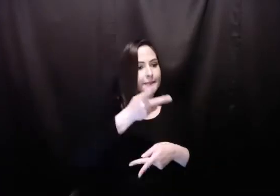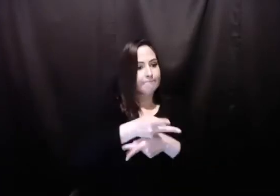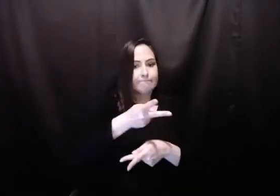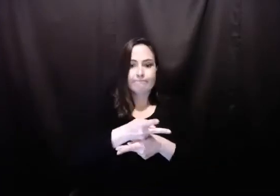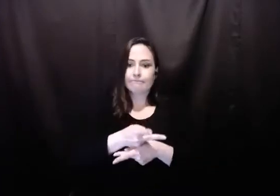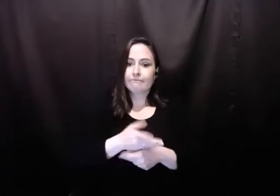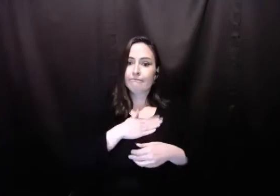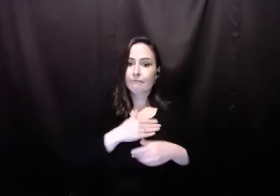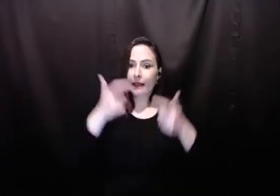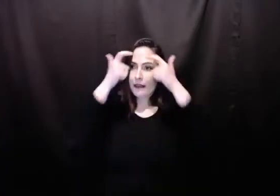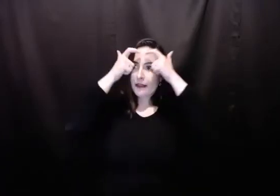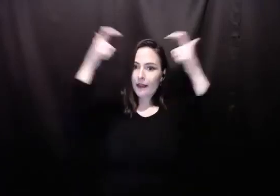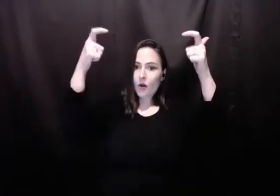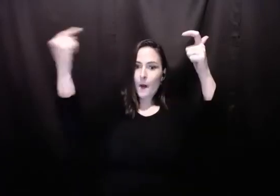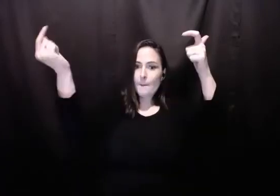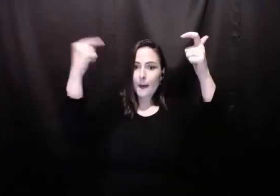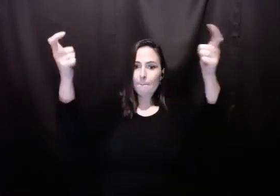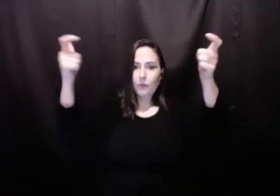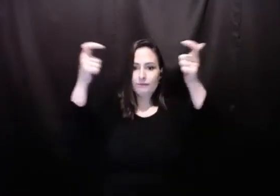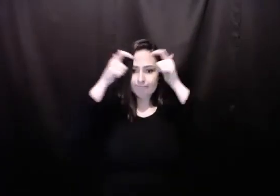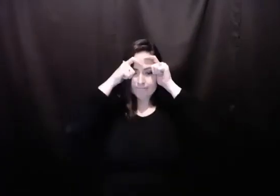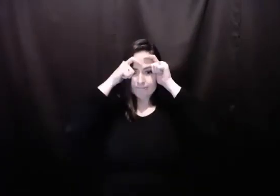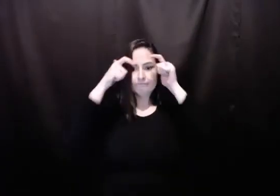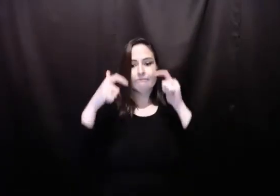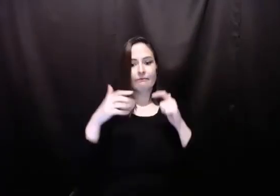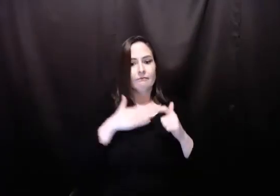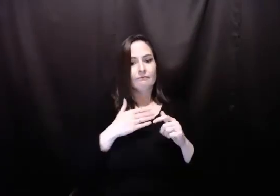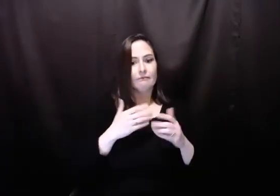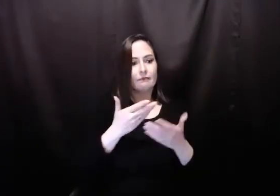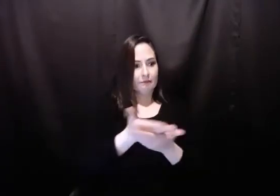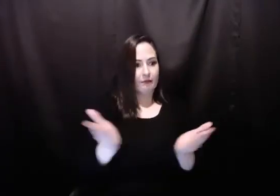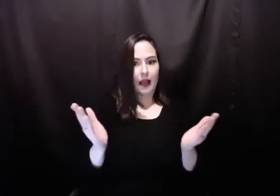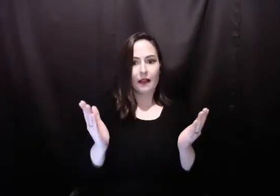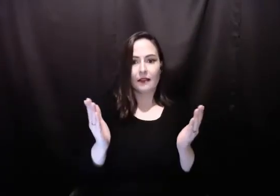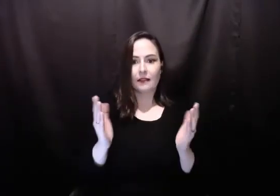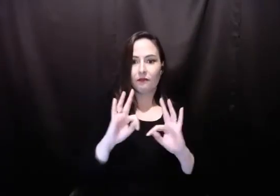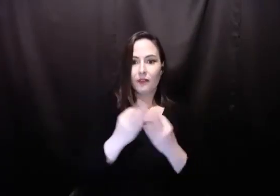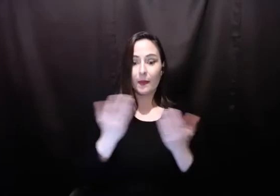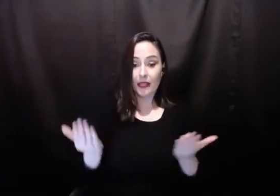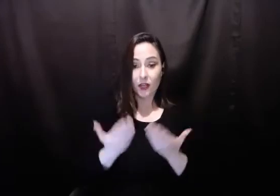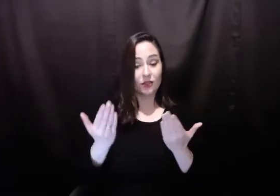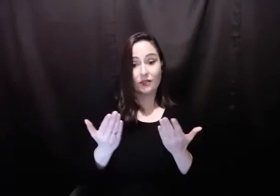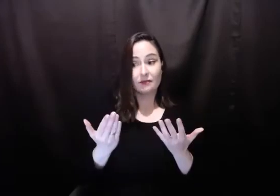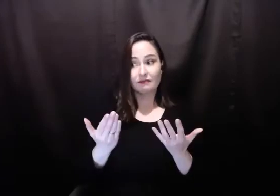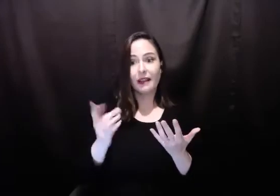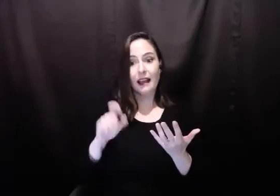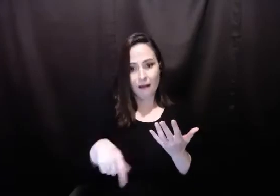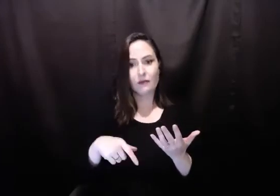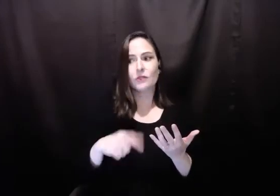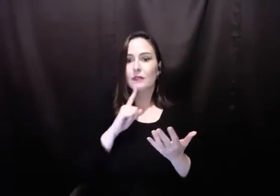when I can share that honestly and use it in such a way that can tell